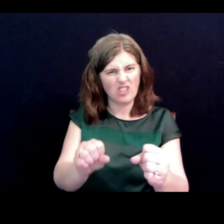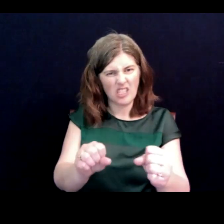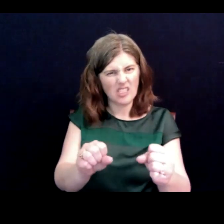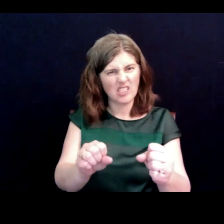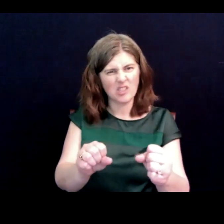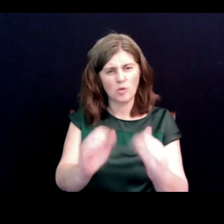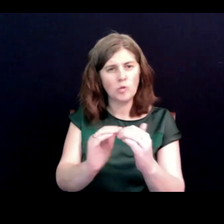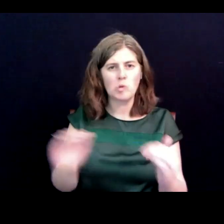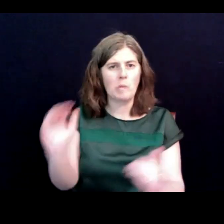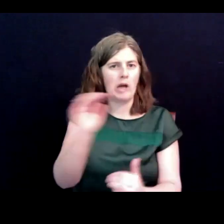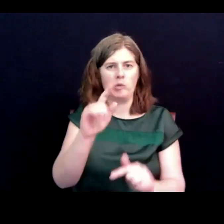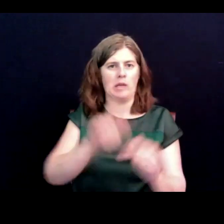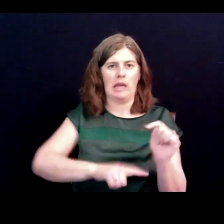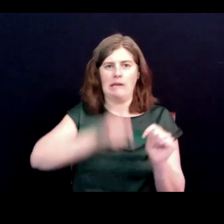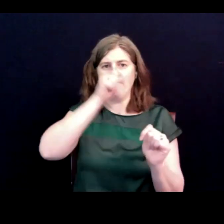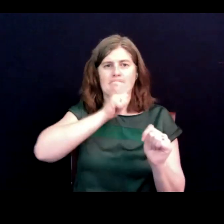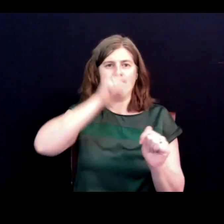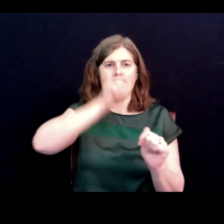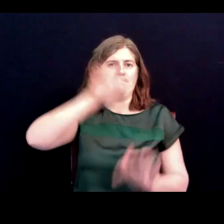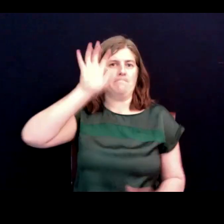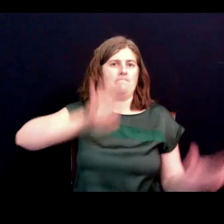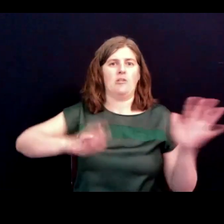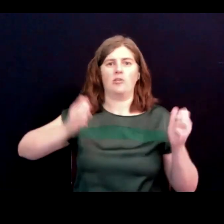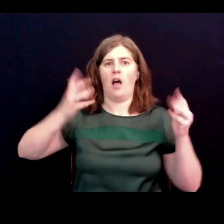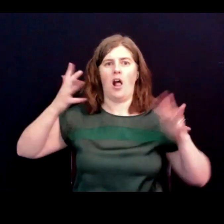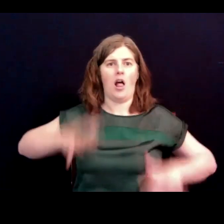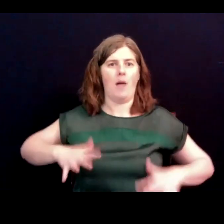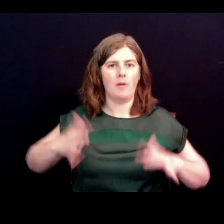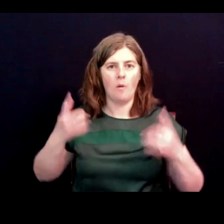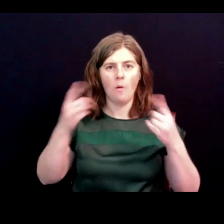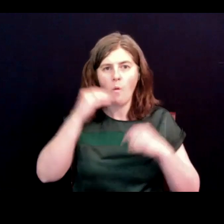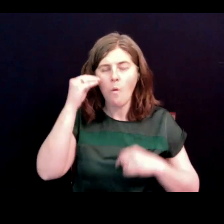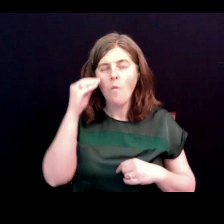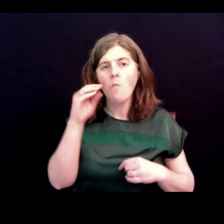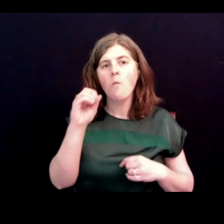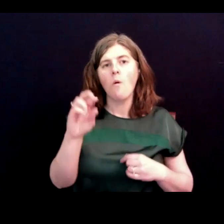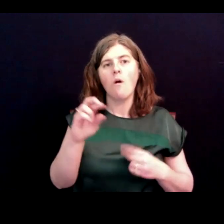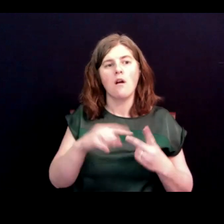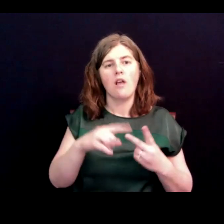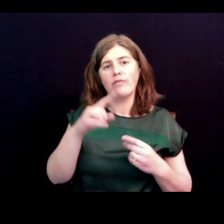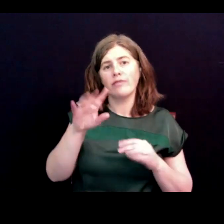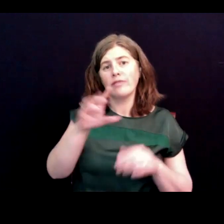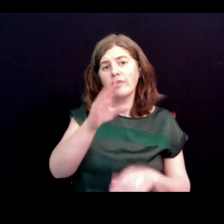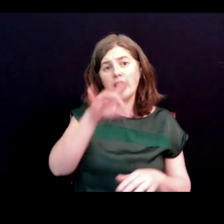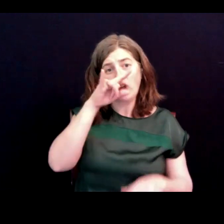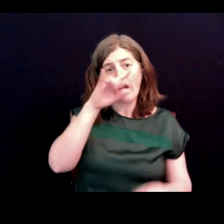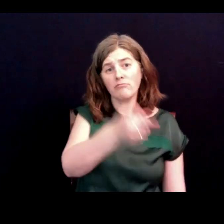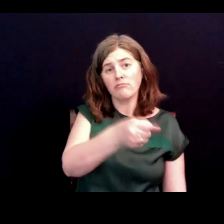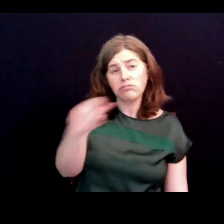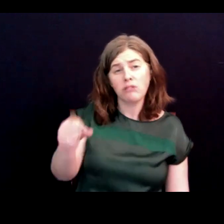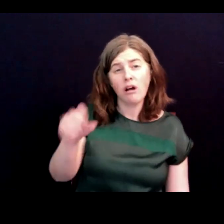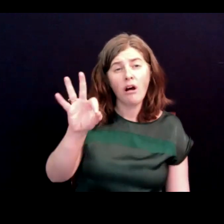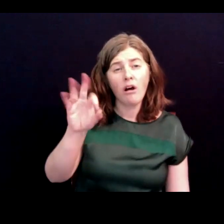handle right now, because maybe there's a lot of behavior going on at home, or maybe the child's in foster care, or